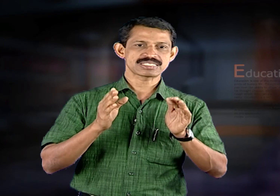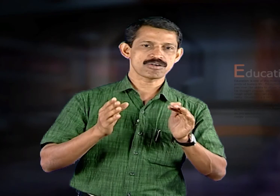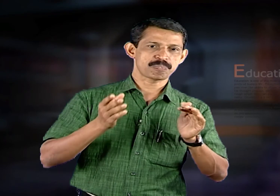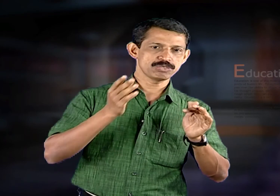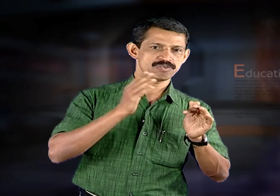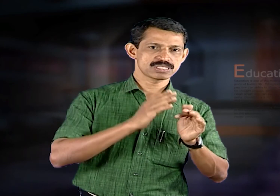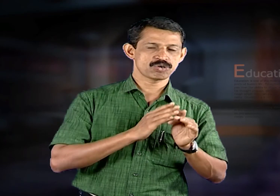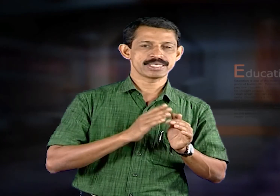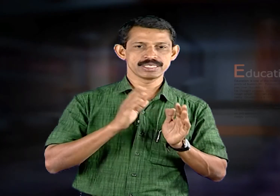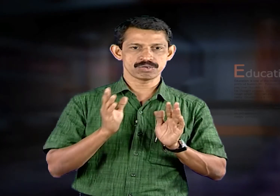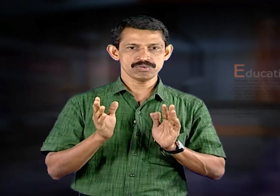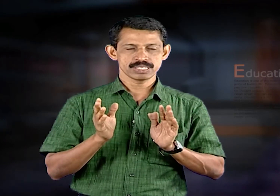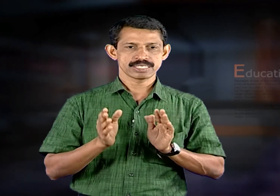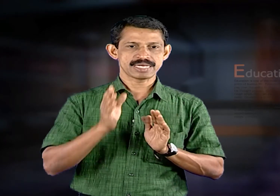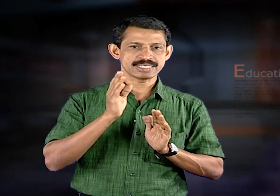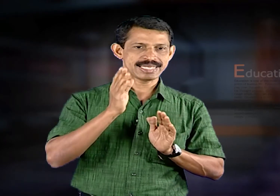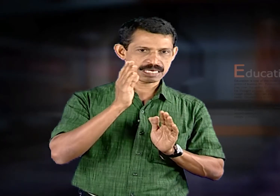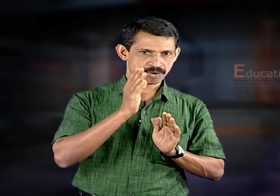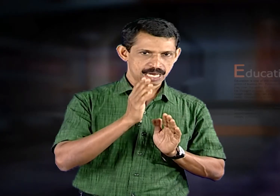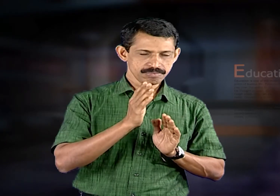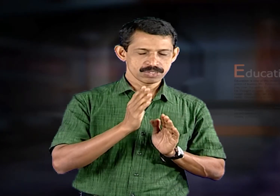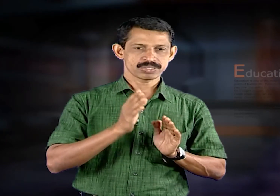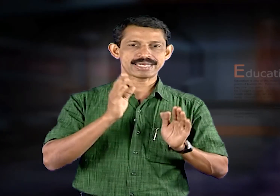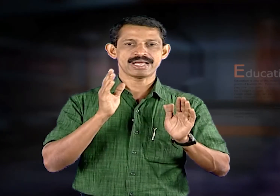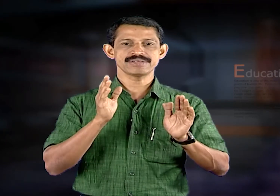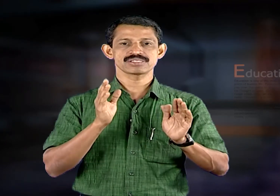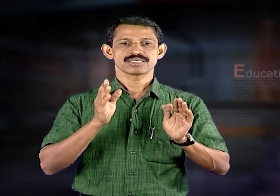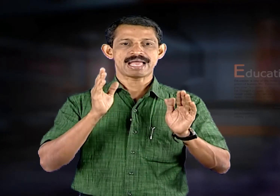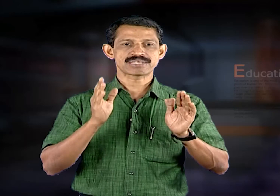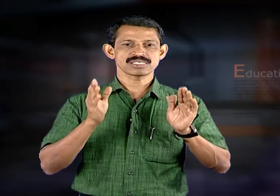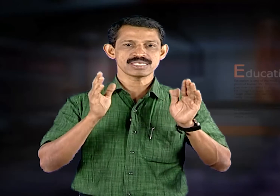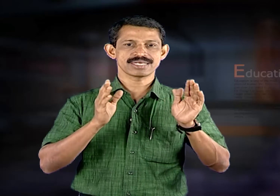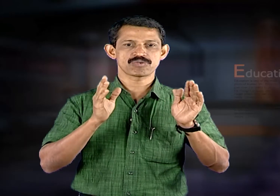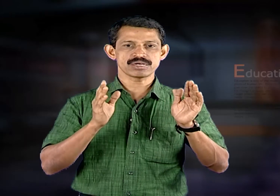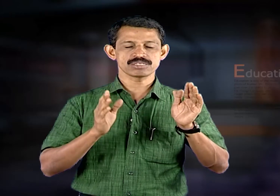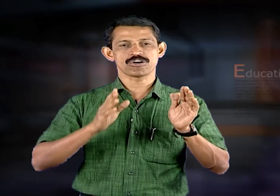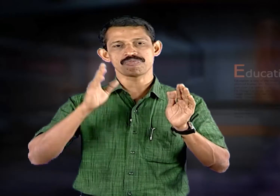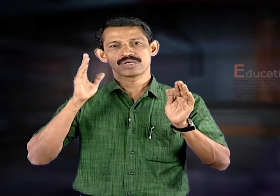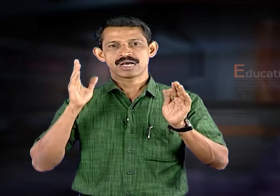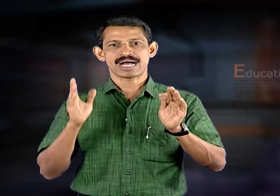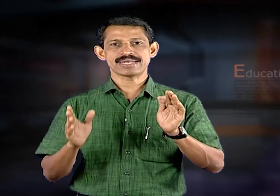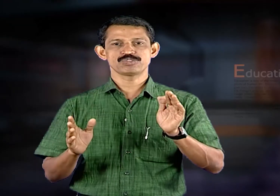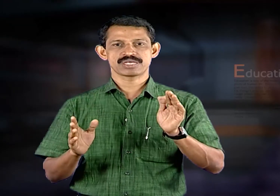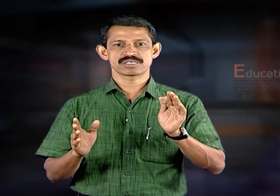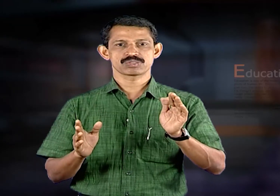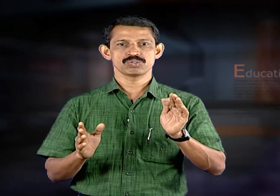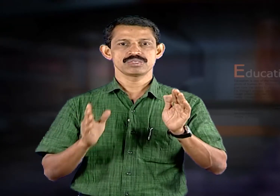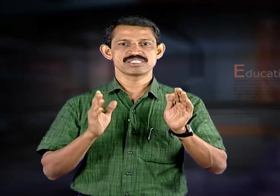Open University or IGNOU in 1985 to enhance access and equality of higher education through distance